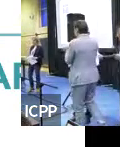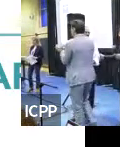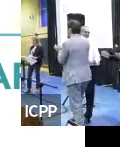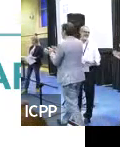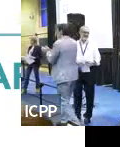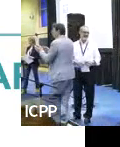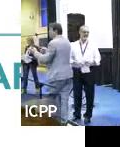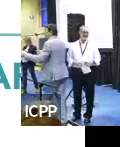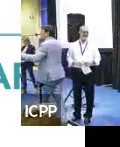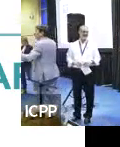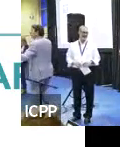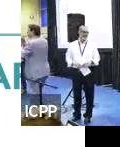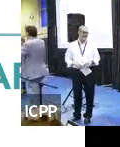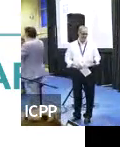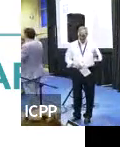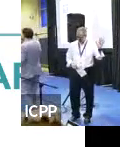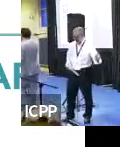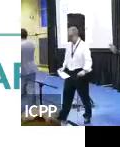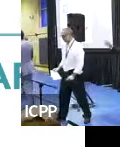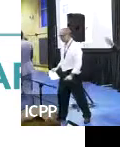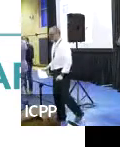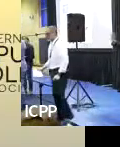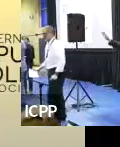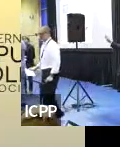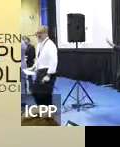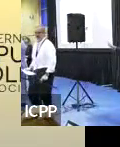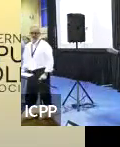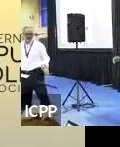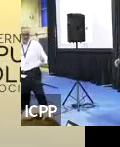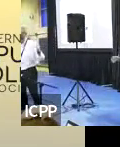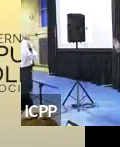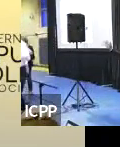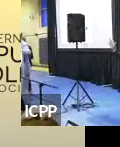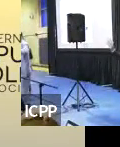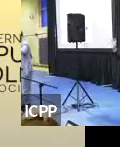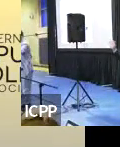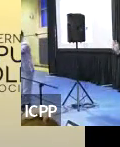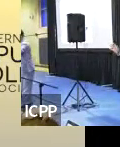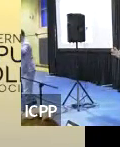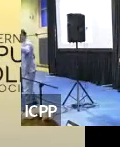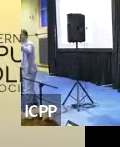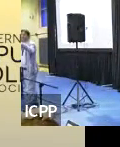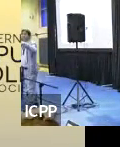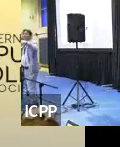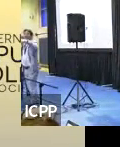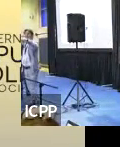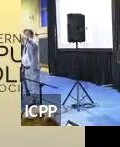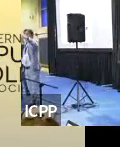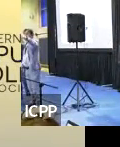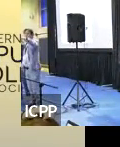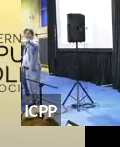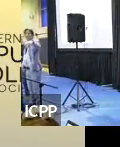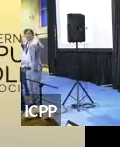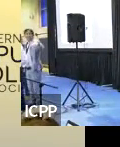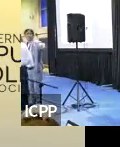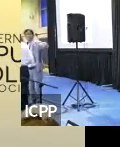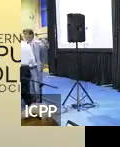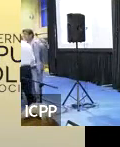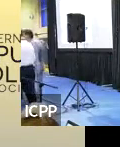on this. So yeah, thanks, Jose Luis. Yeah. And the entire team. And there was a big team working on it.